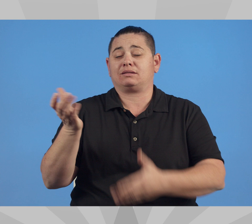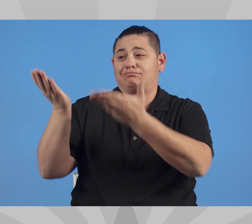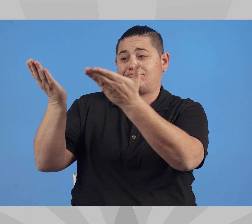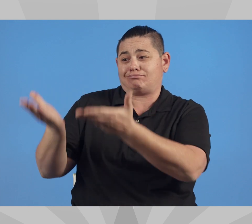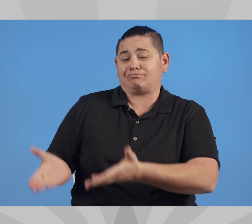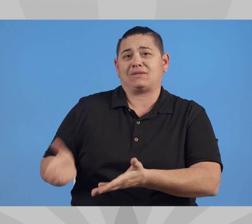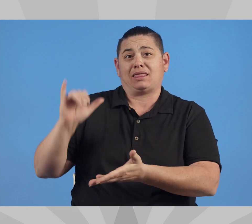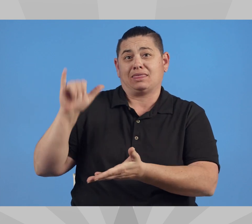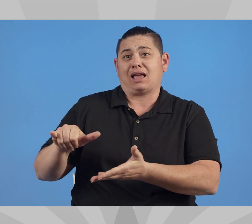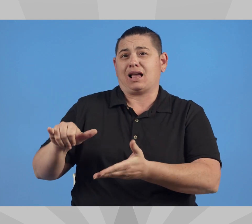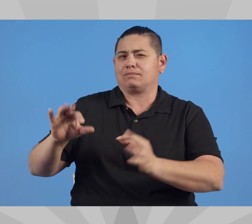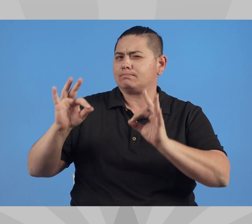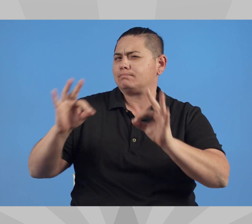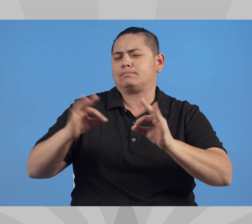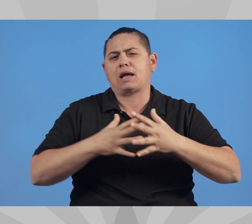Biography.